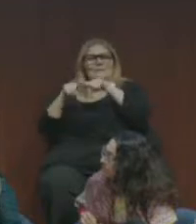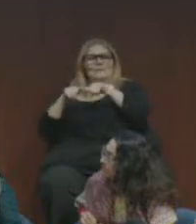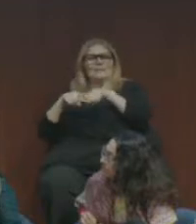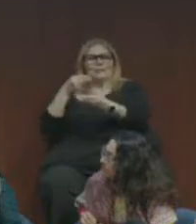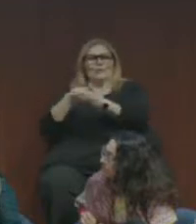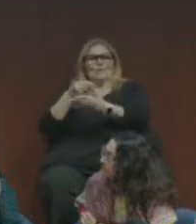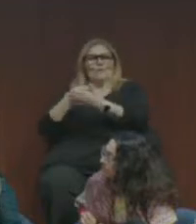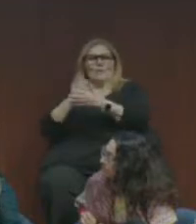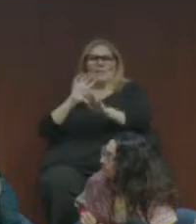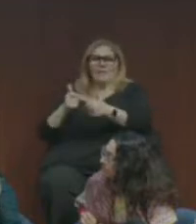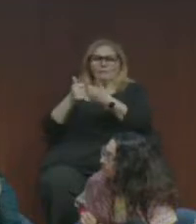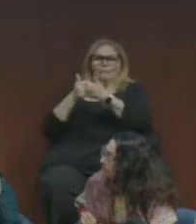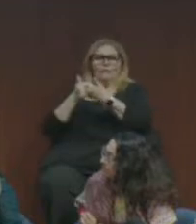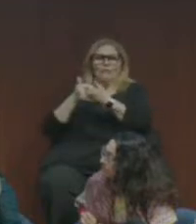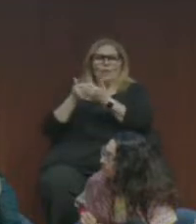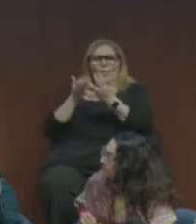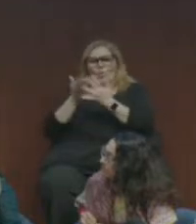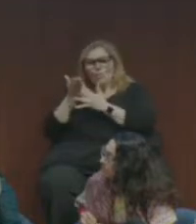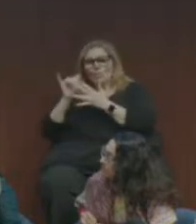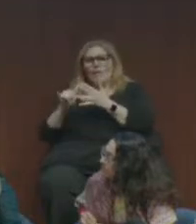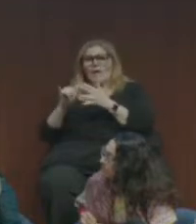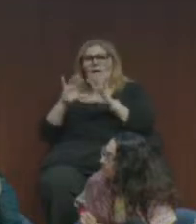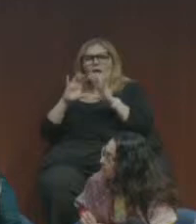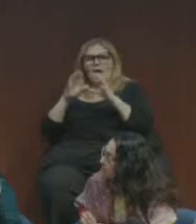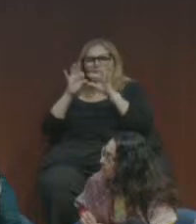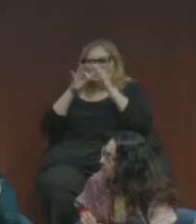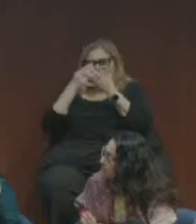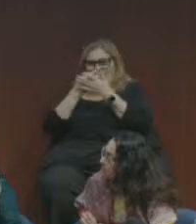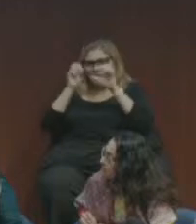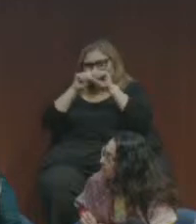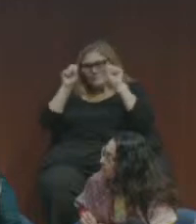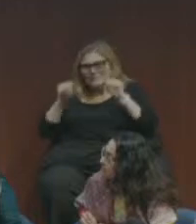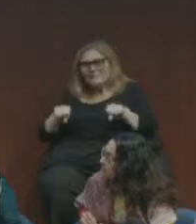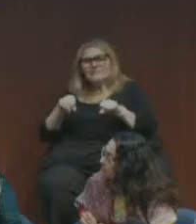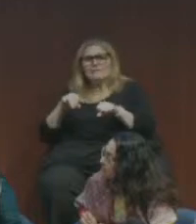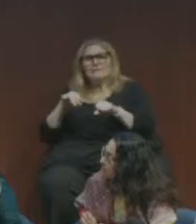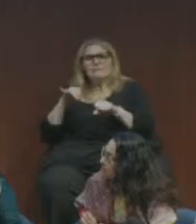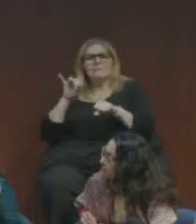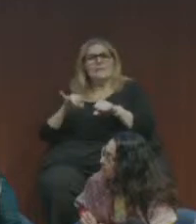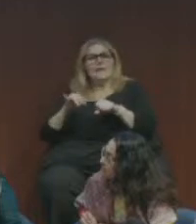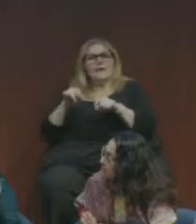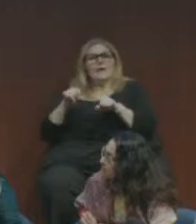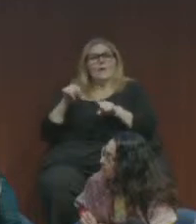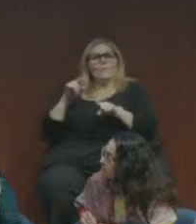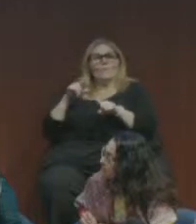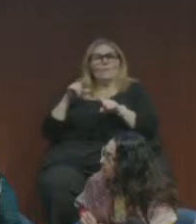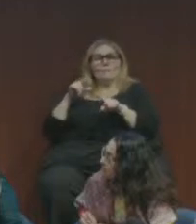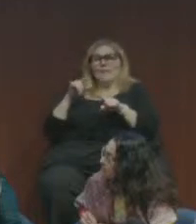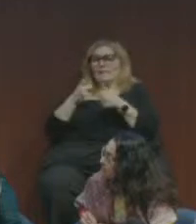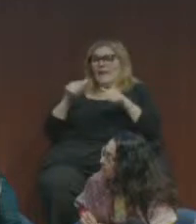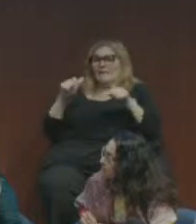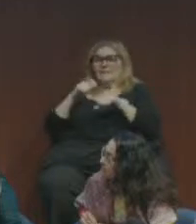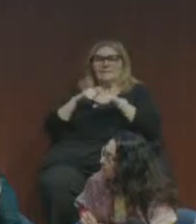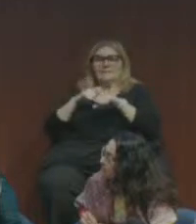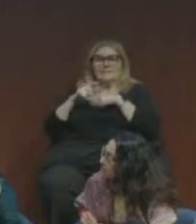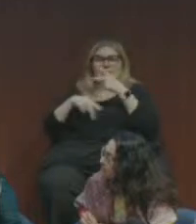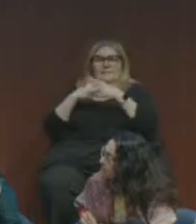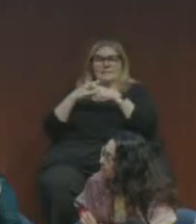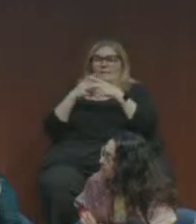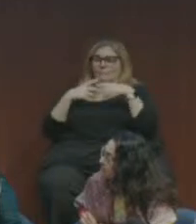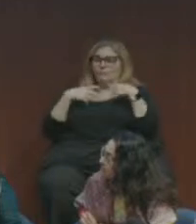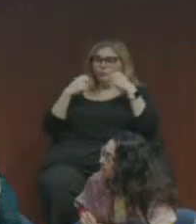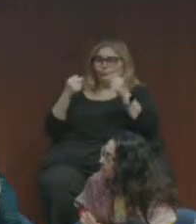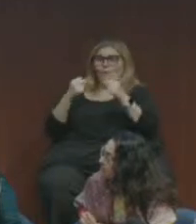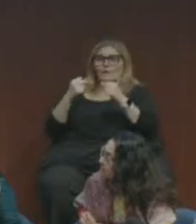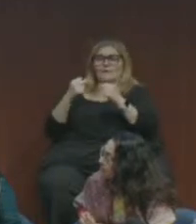is channeled through a global financial system that will dismantle any type of strengthening